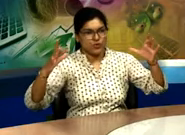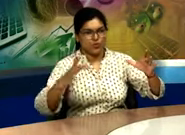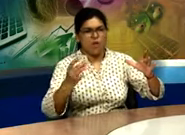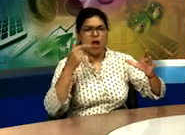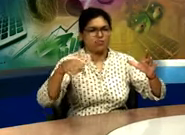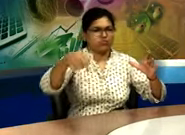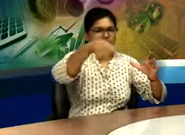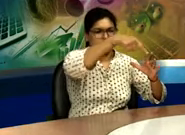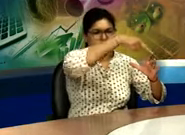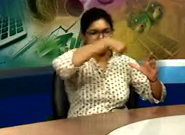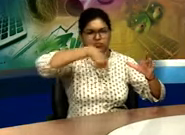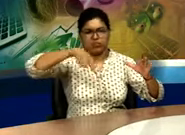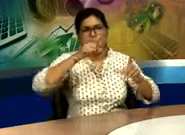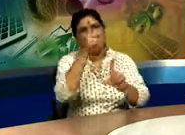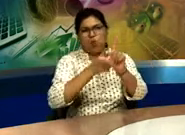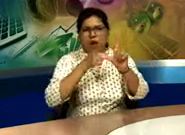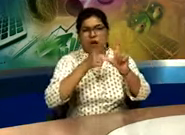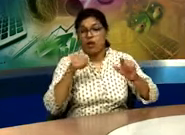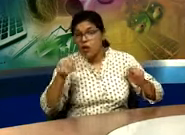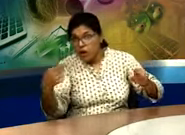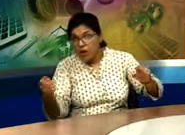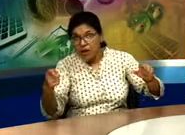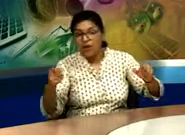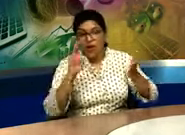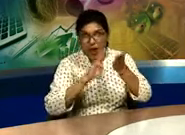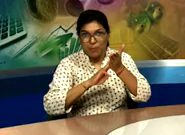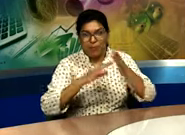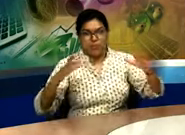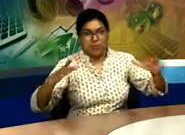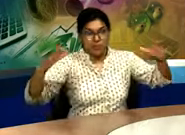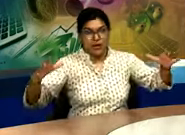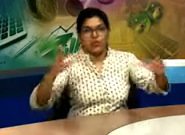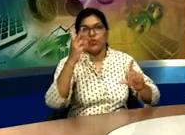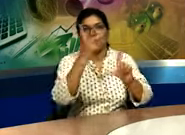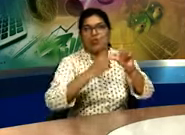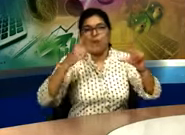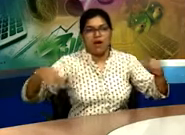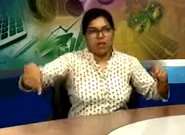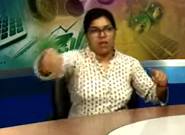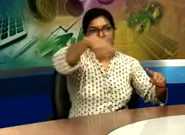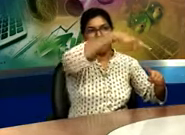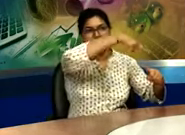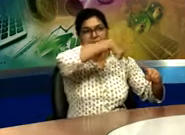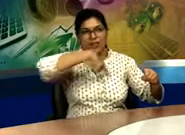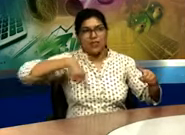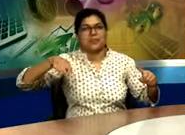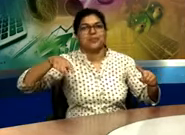planet, it takes more time as 2 years to complete one